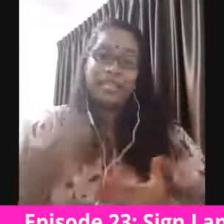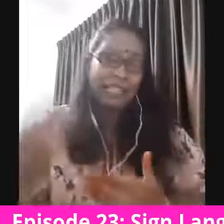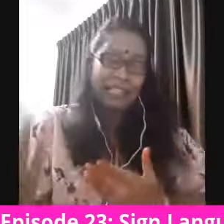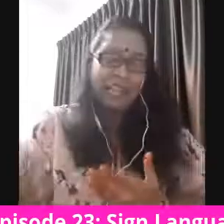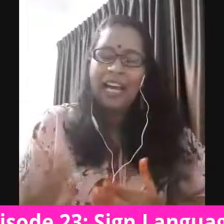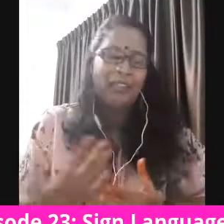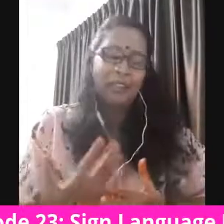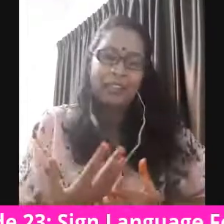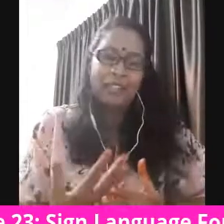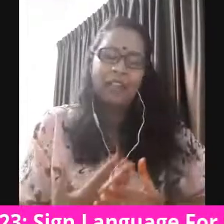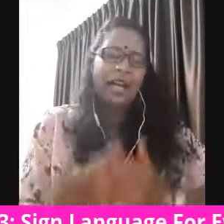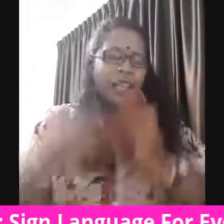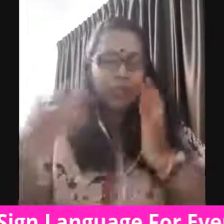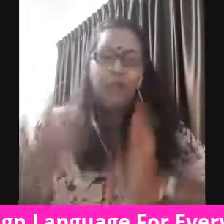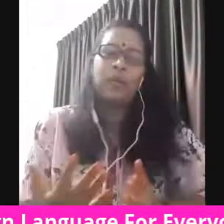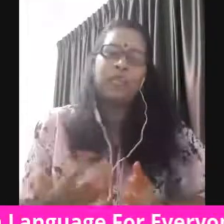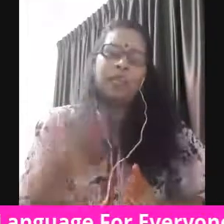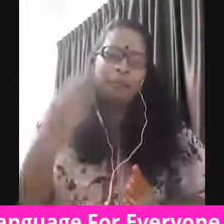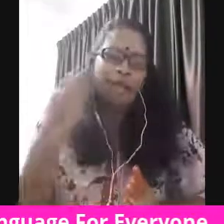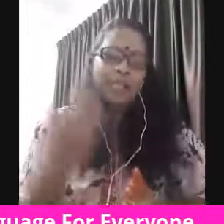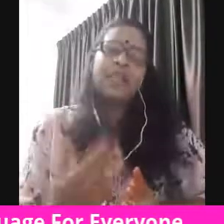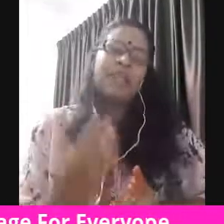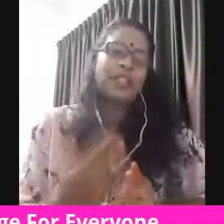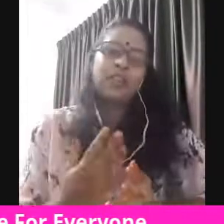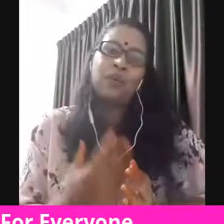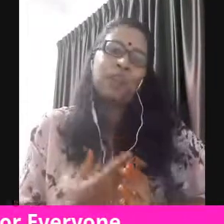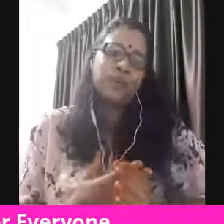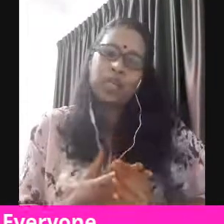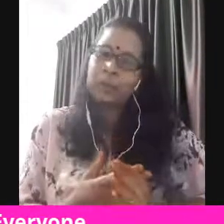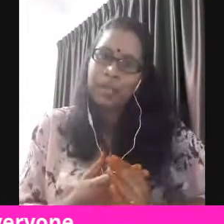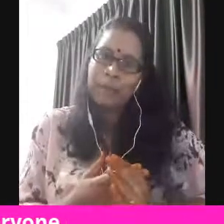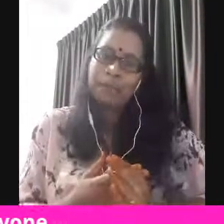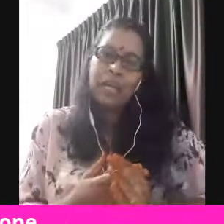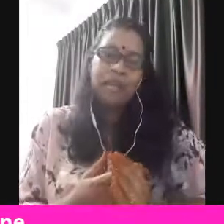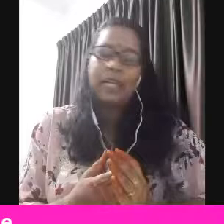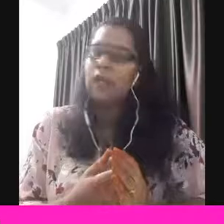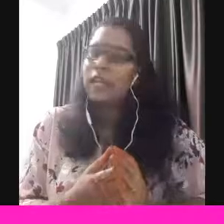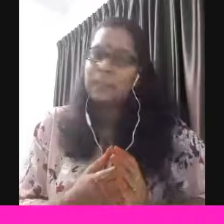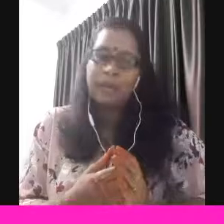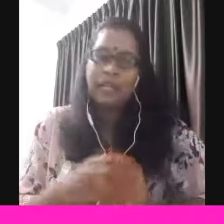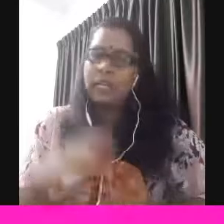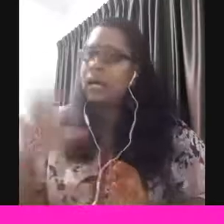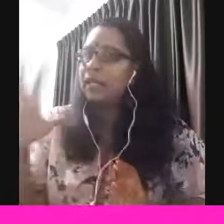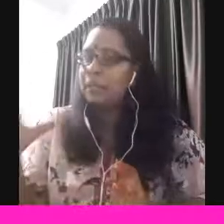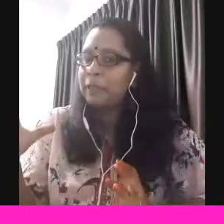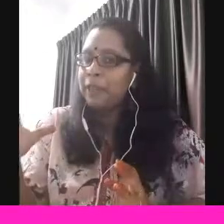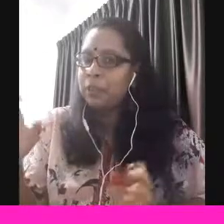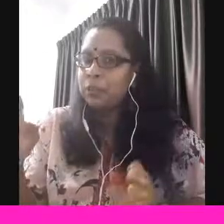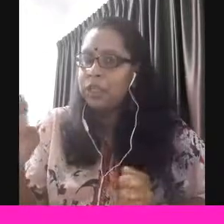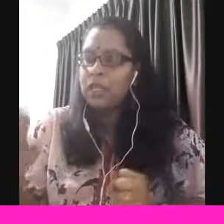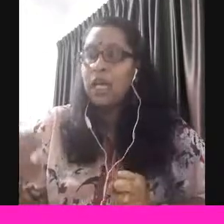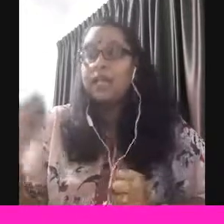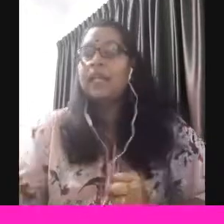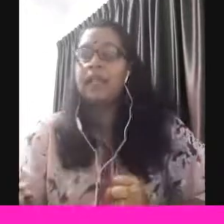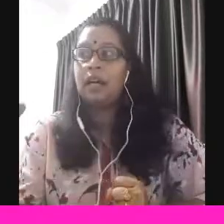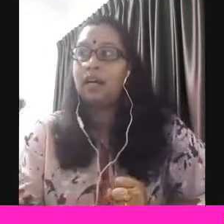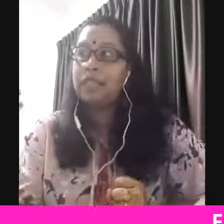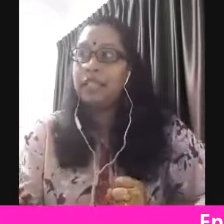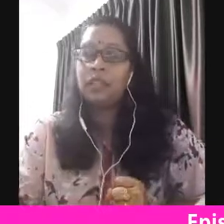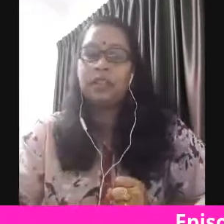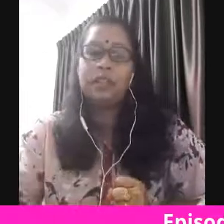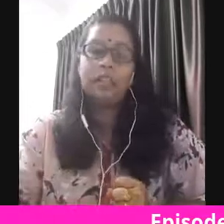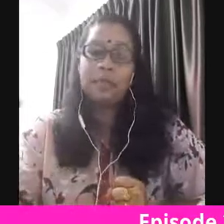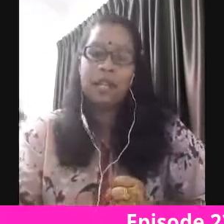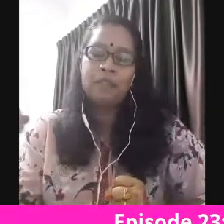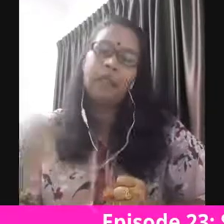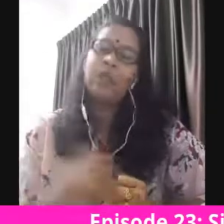will print everything. Extra works, must give extra works to them. Cannot expect like aliran perdana students, they can